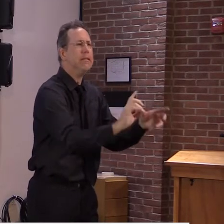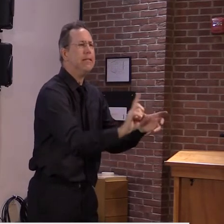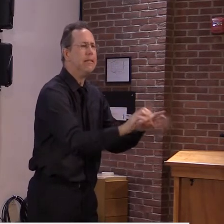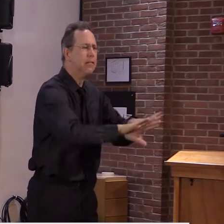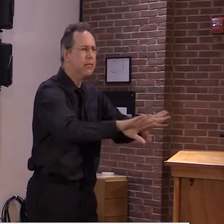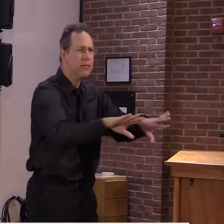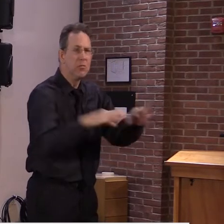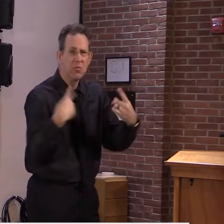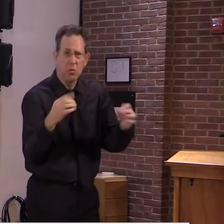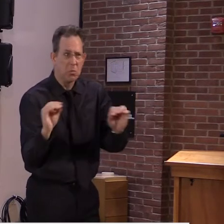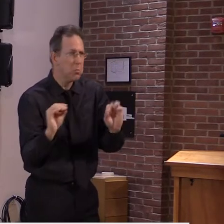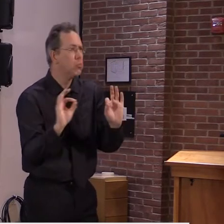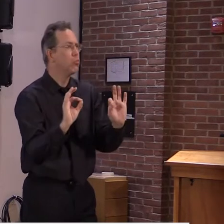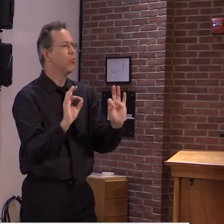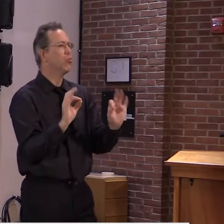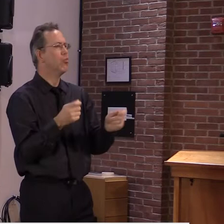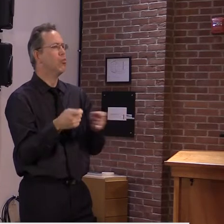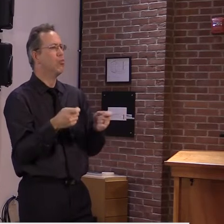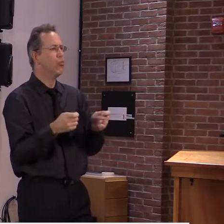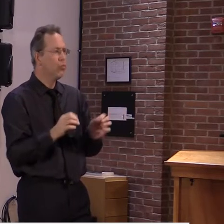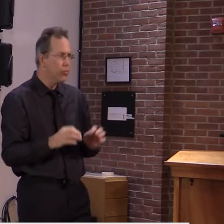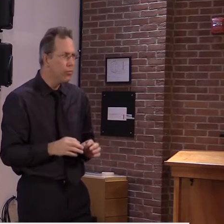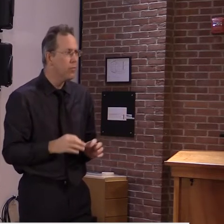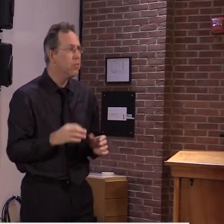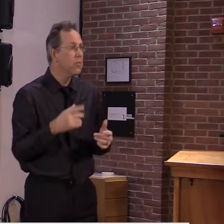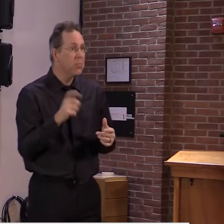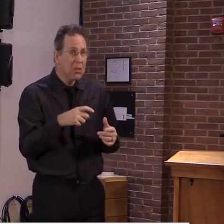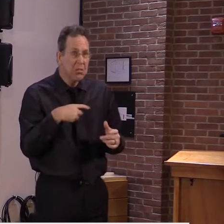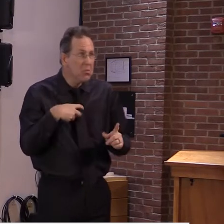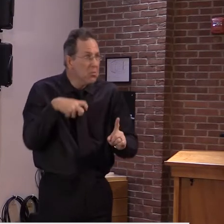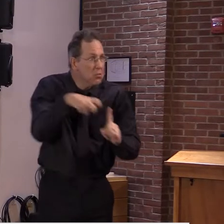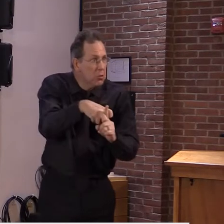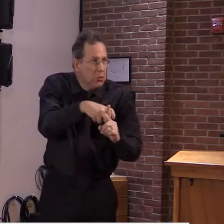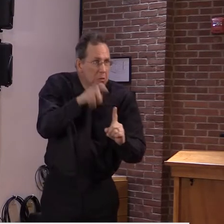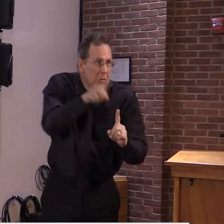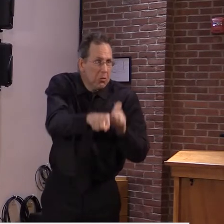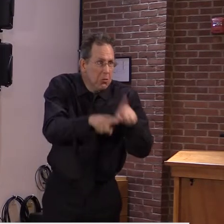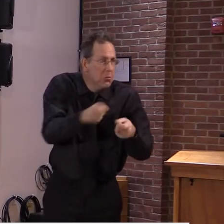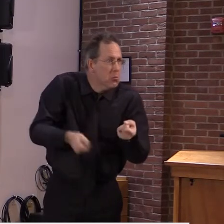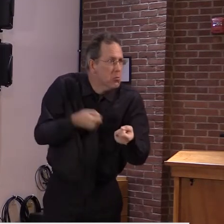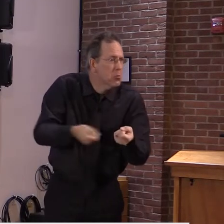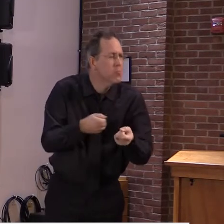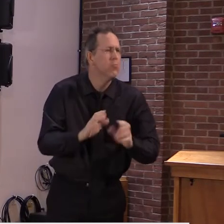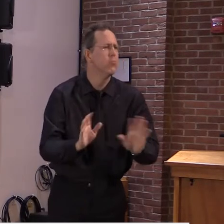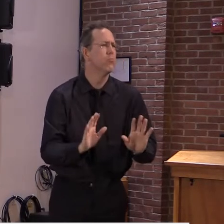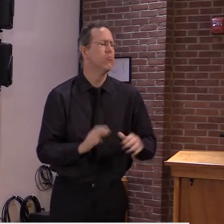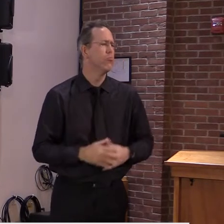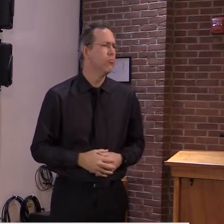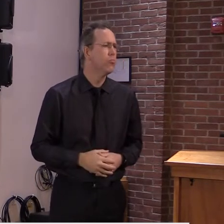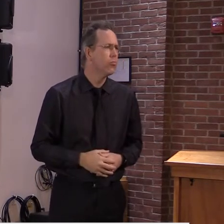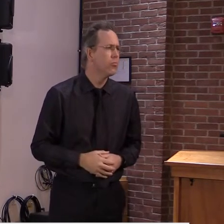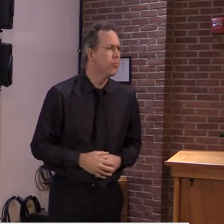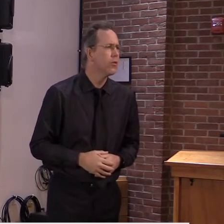somewhat unnecessary. The guidance speaks for itself, and I think Vermonters have gotten the message.